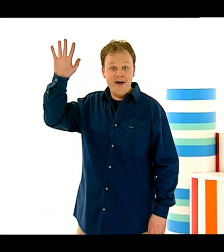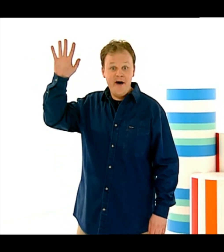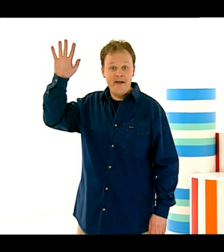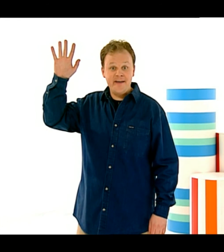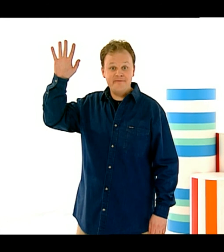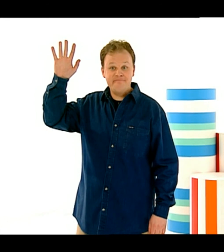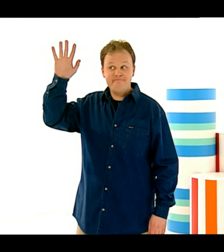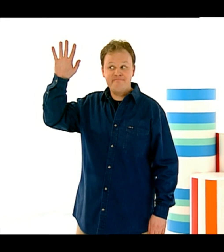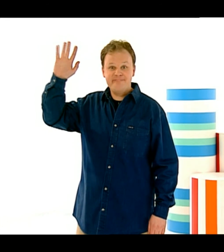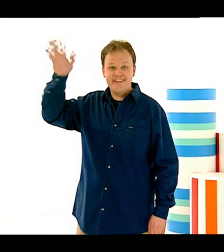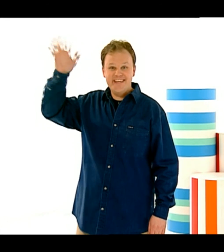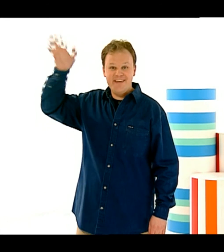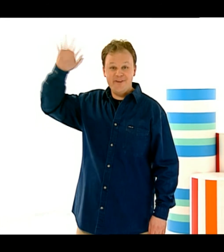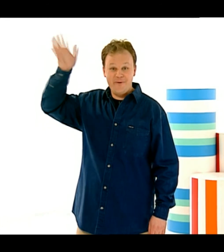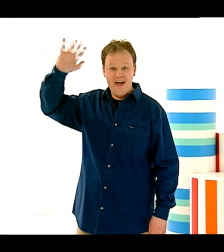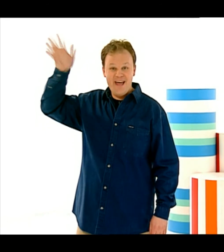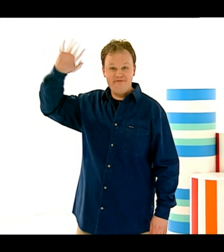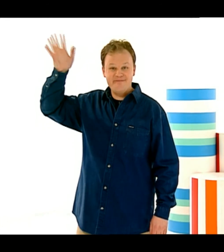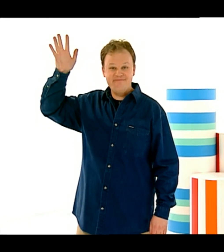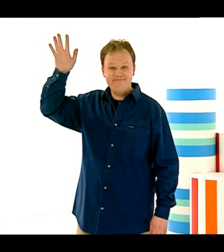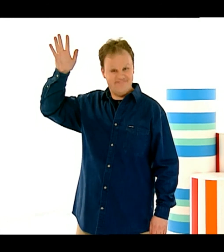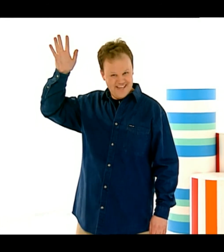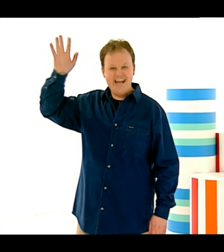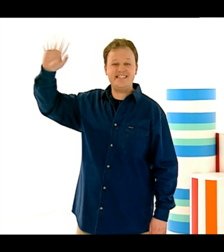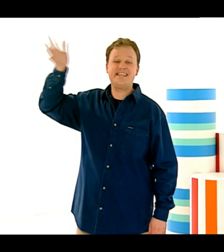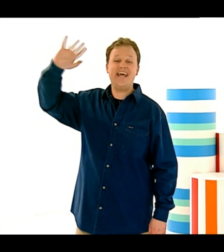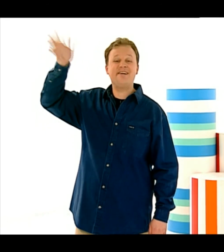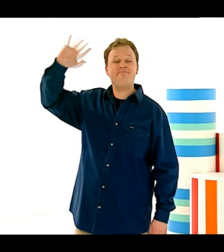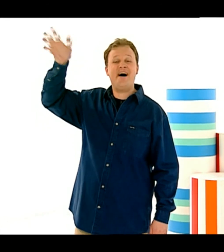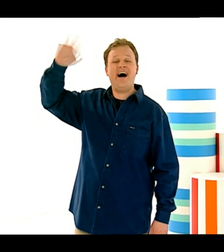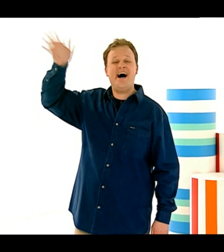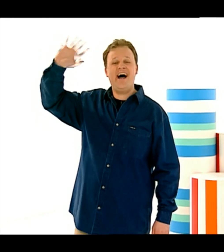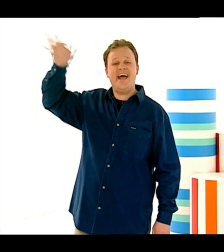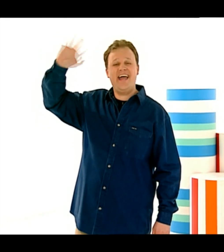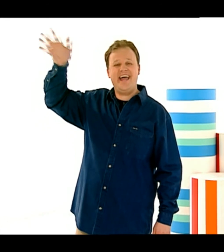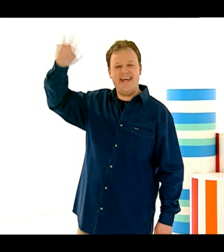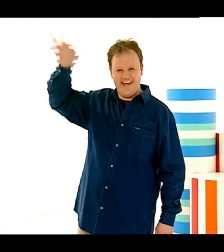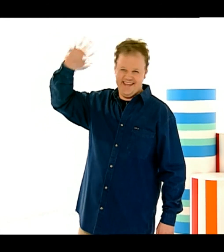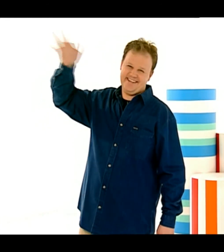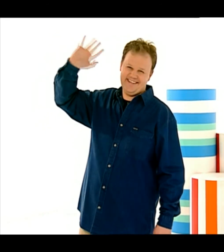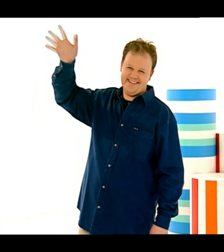high. Give it a wave and say goodbye.